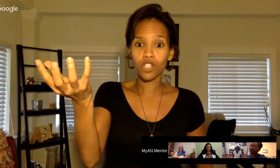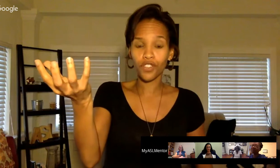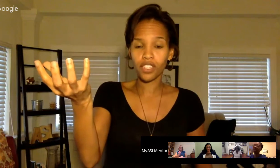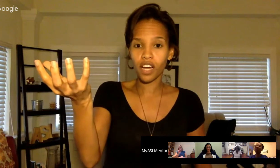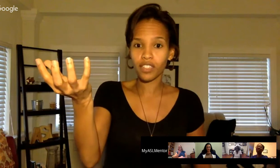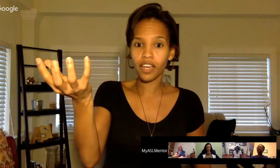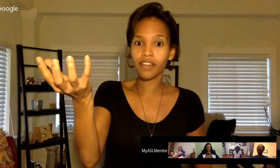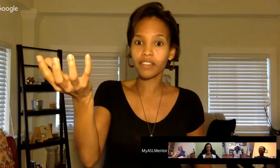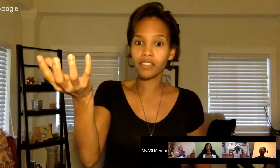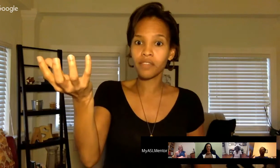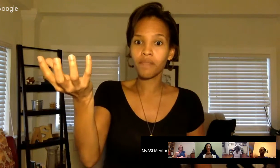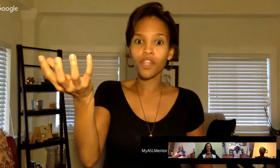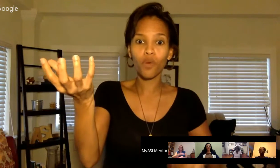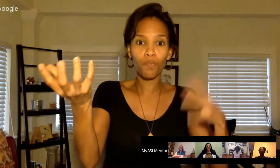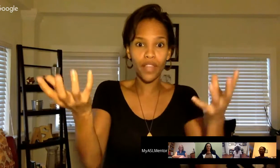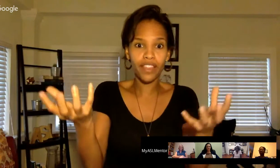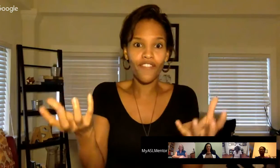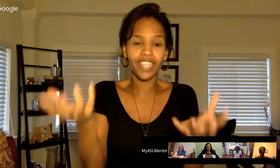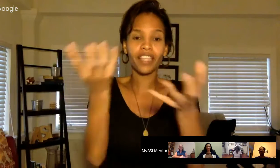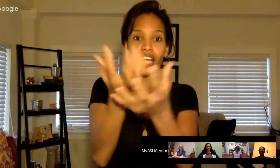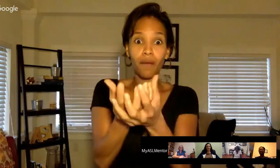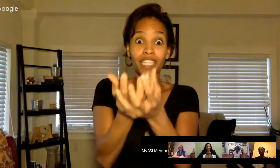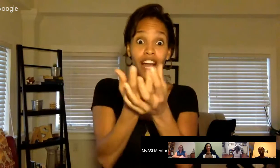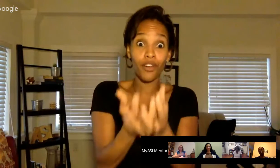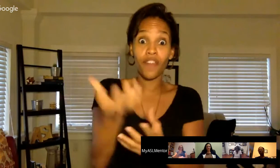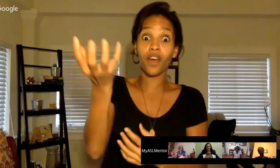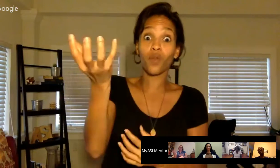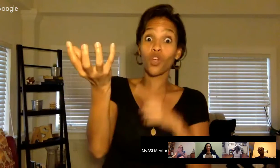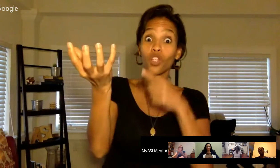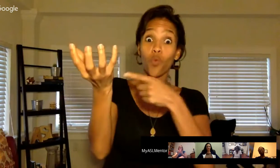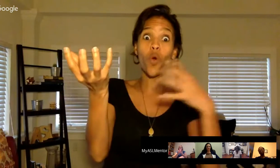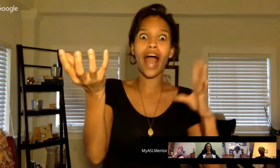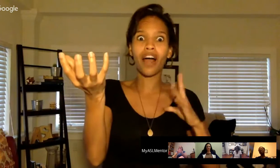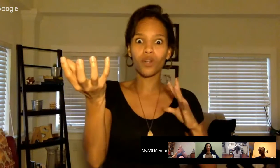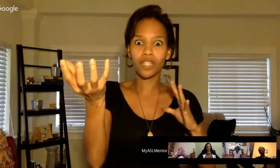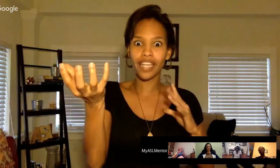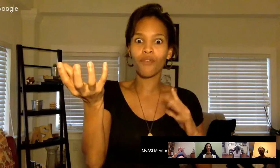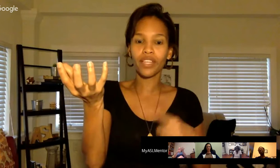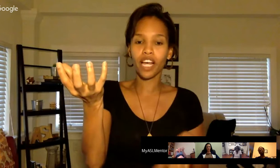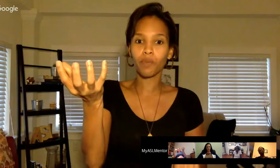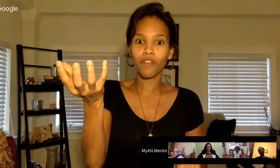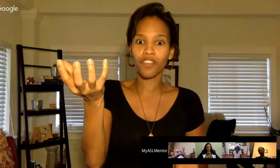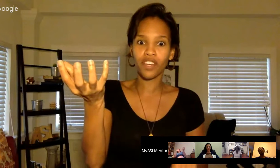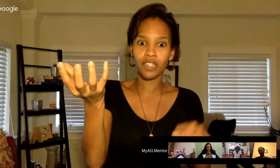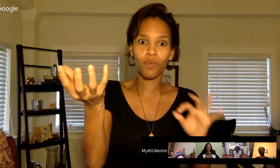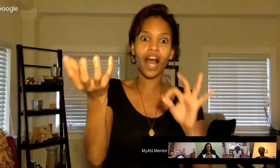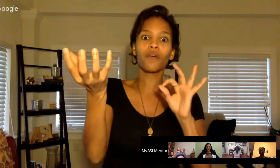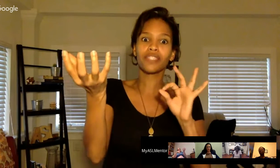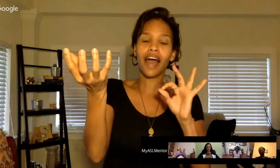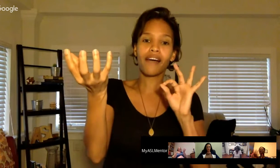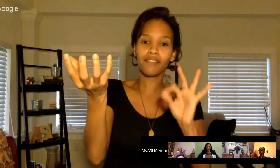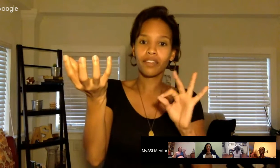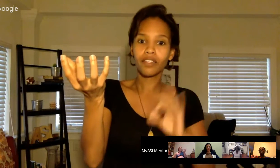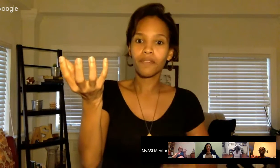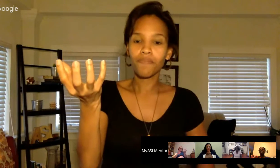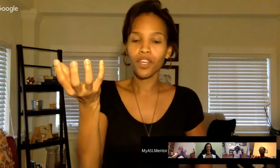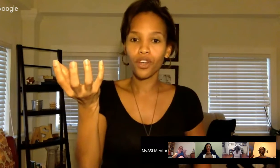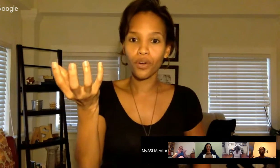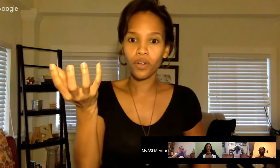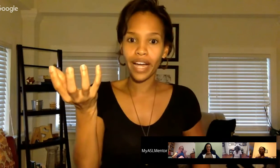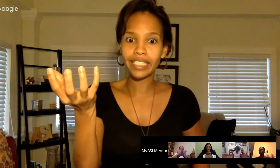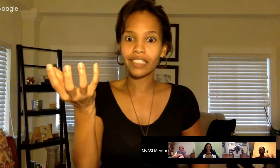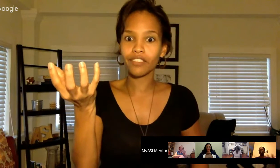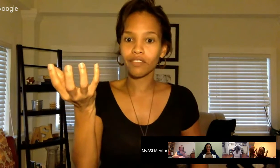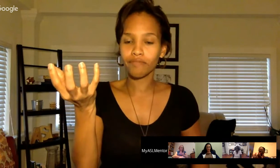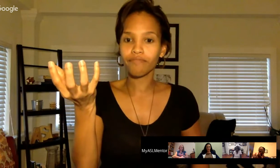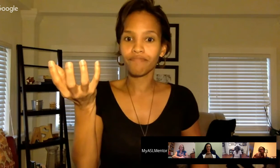definitely works for this context. You know, the fact that they come together and then, wow, does that really help everything? Wow, is that, you